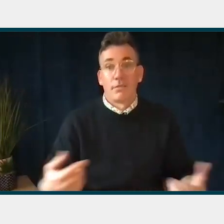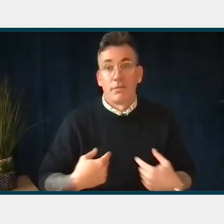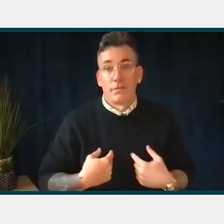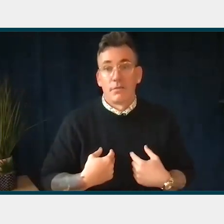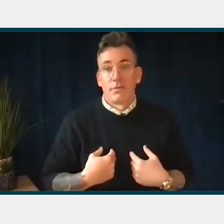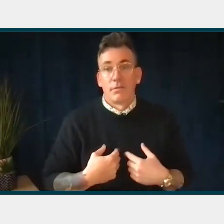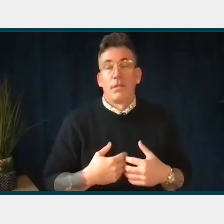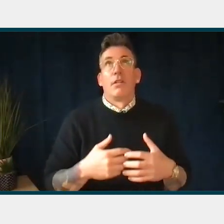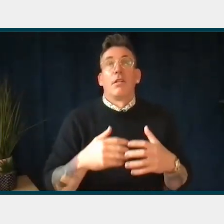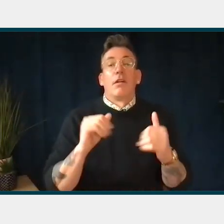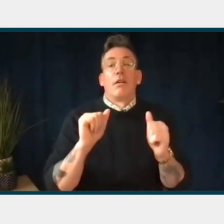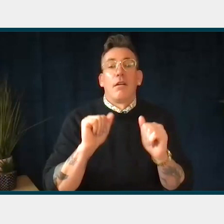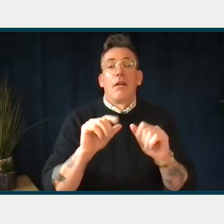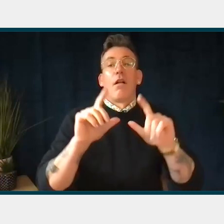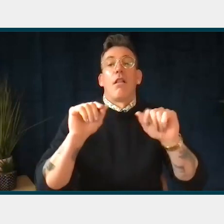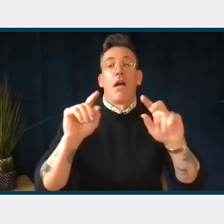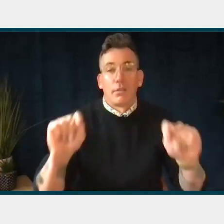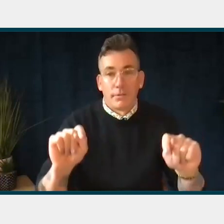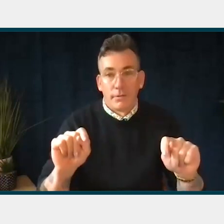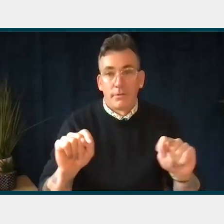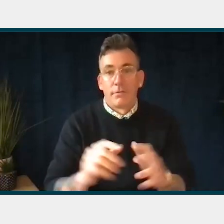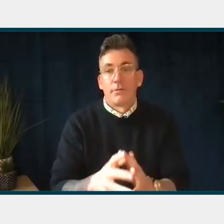I still code switch a lot.